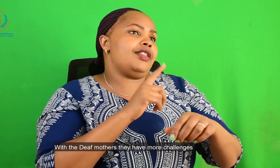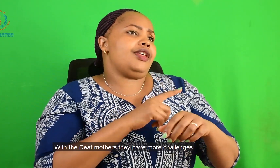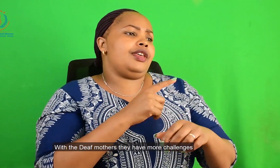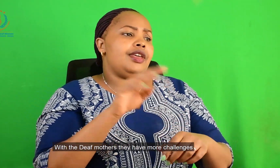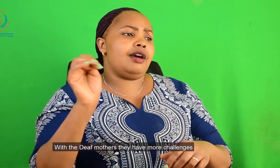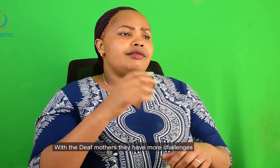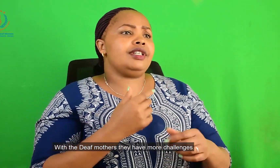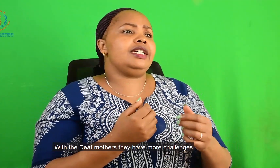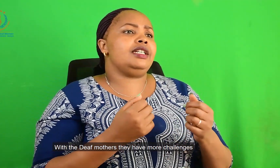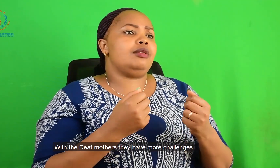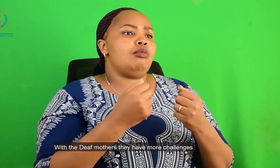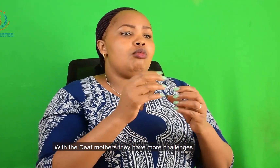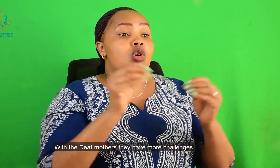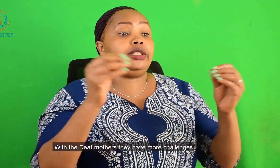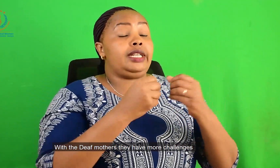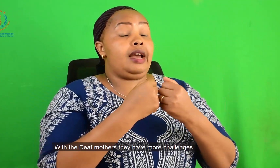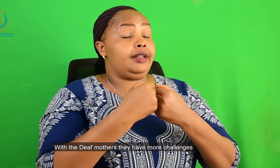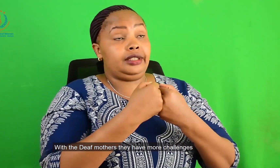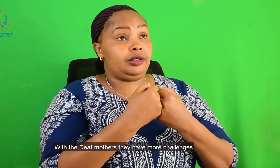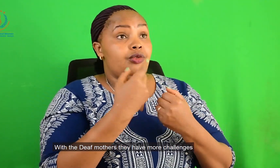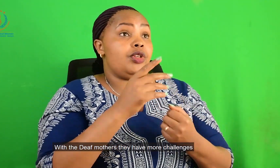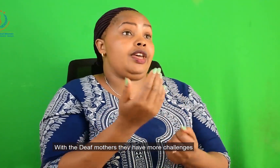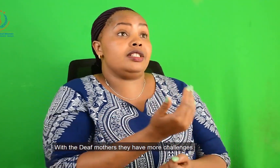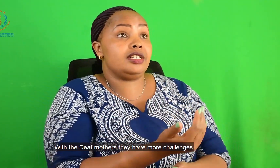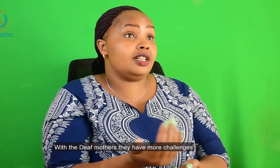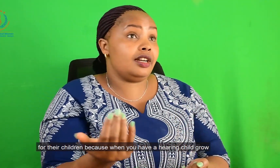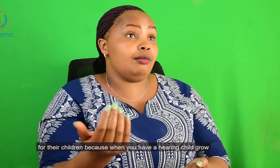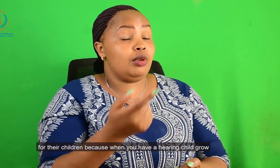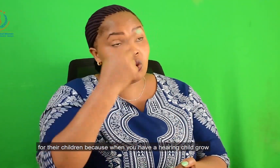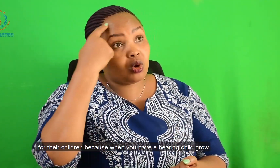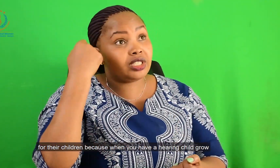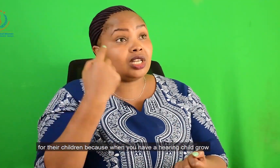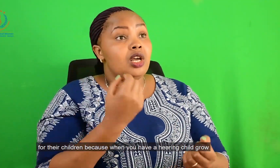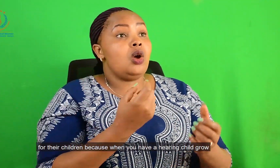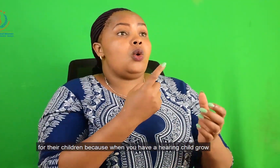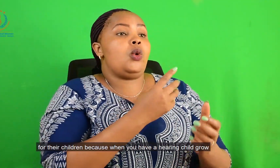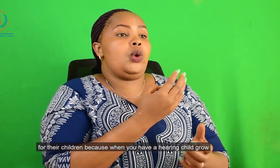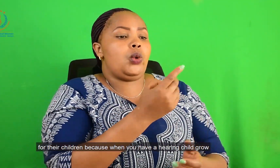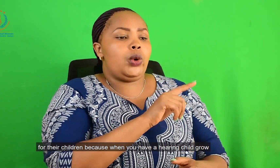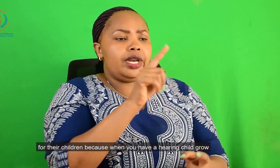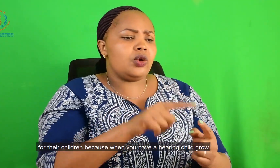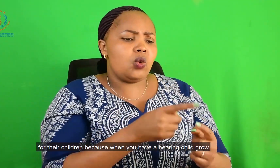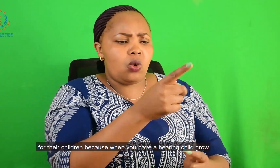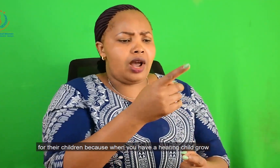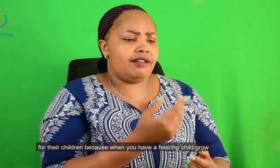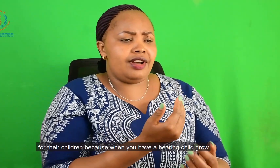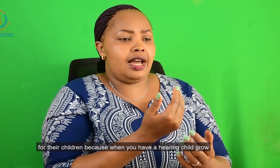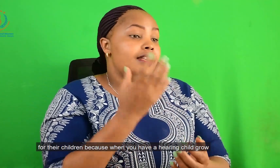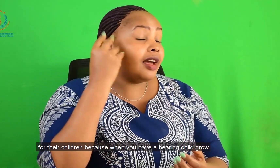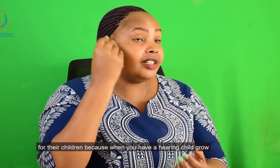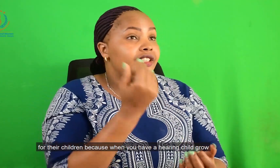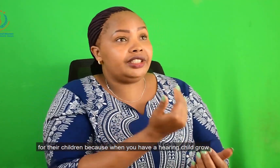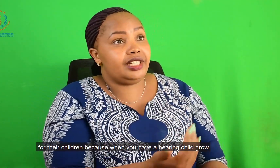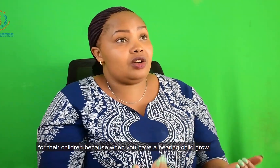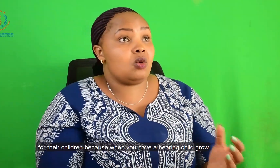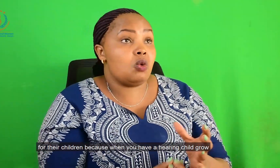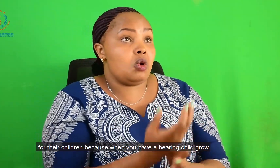With the deaf mothers, they have more challenges for their children because when you have a hearing child